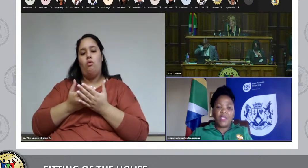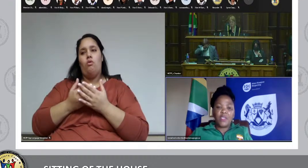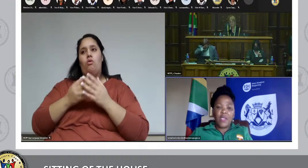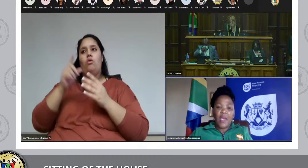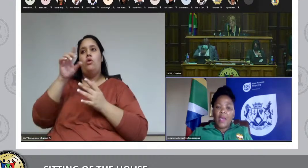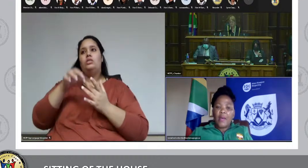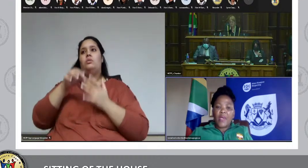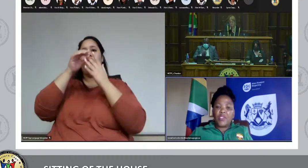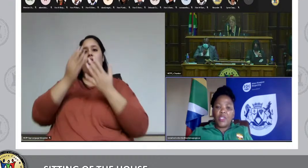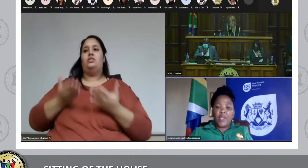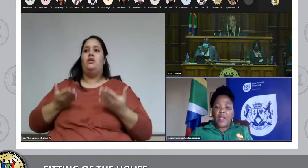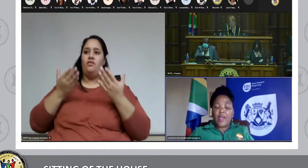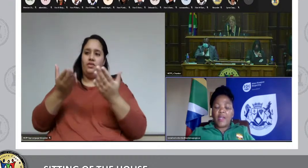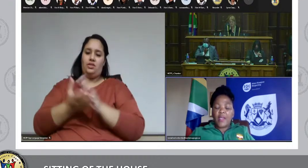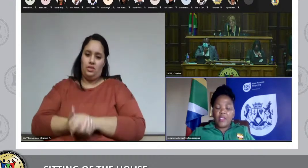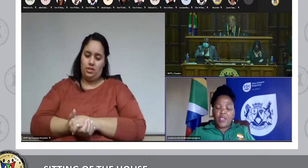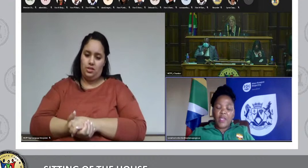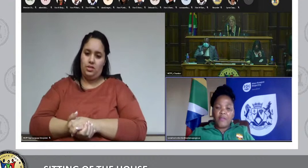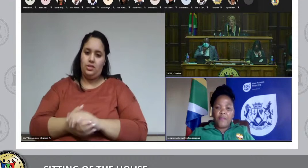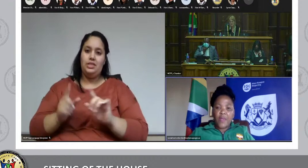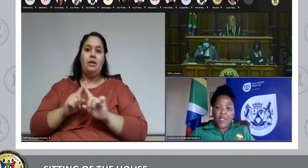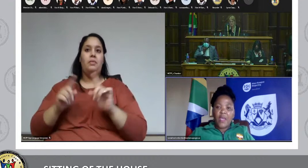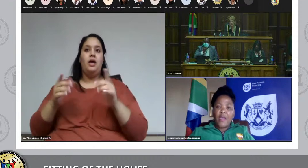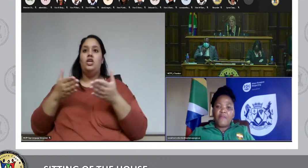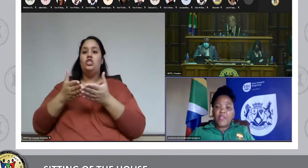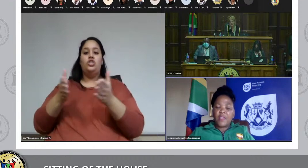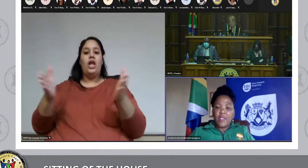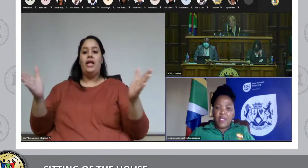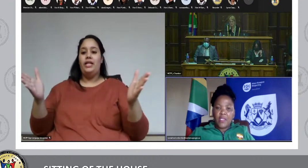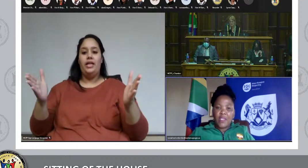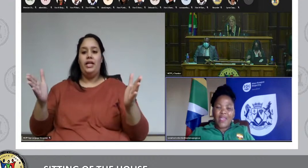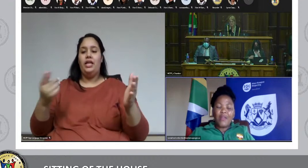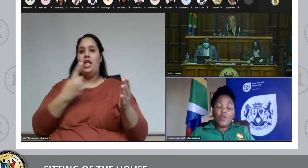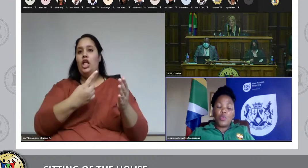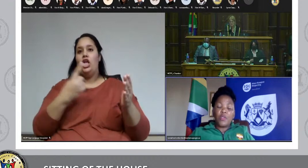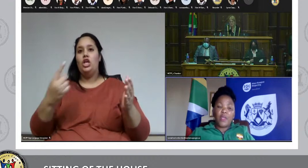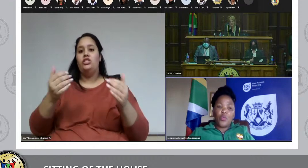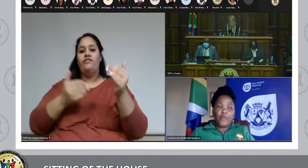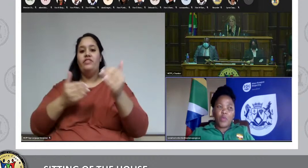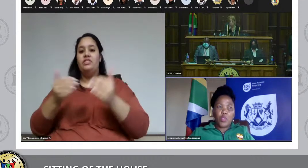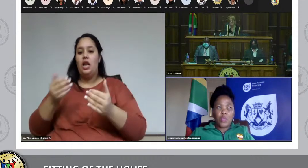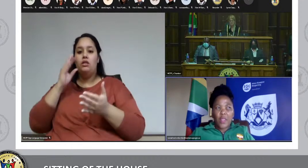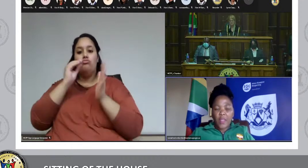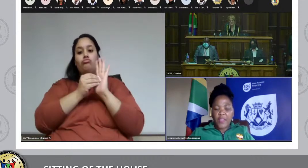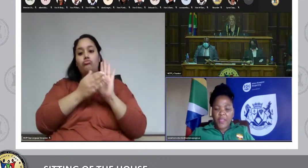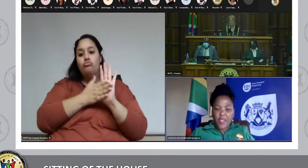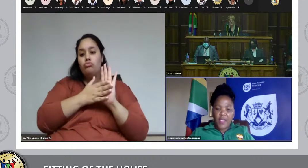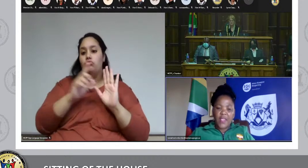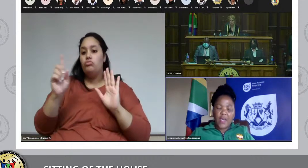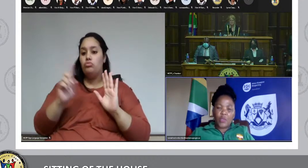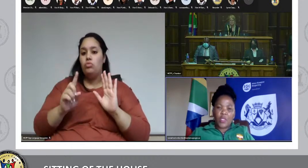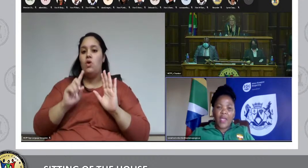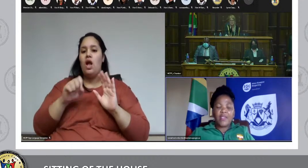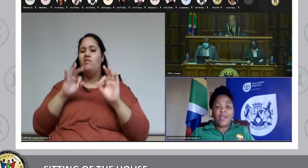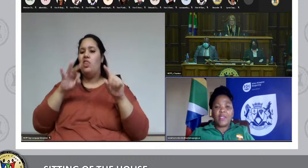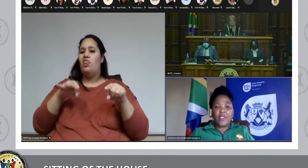specialized services. But generally, each and every facility, taking note that we have got, I think,